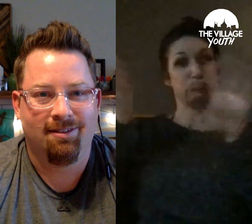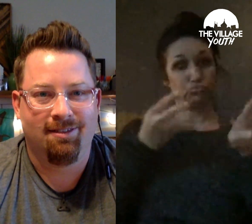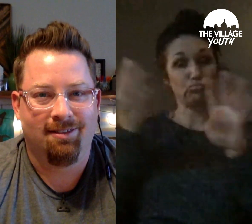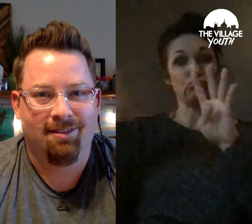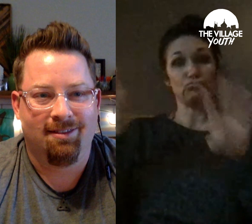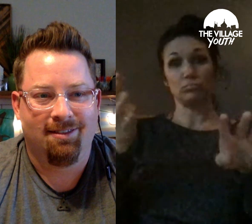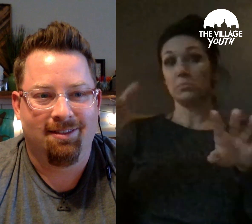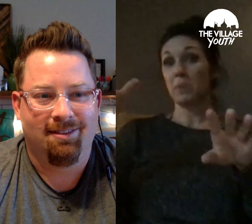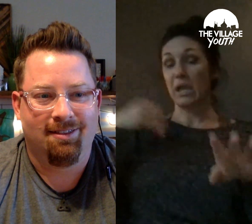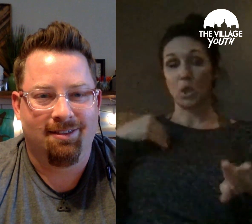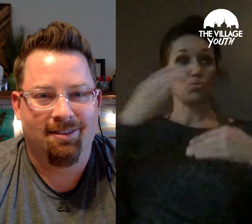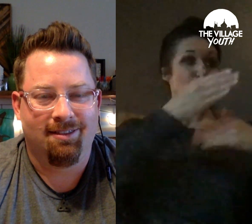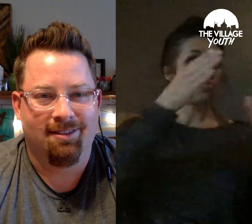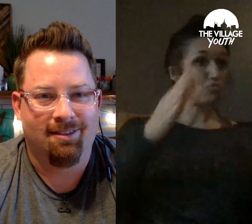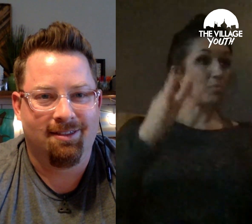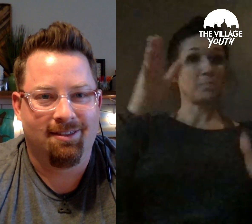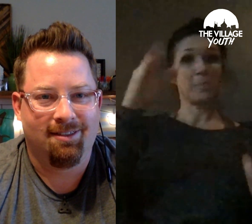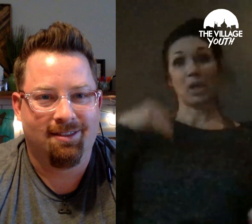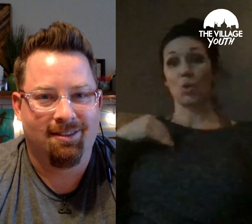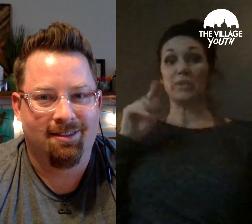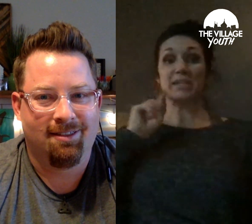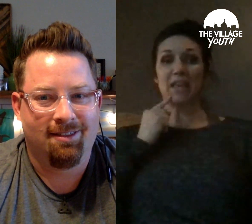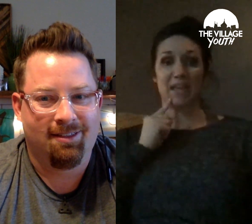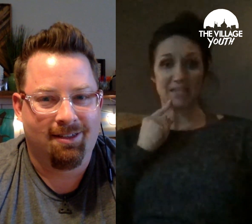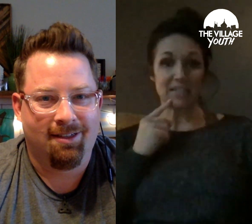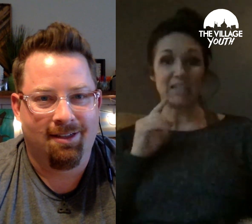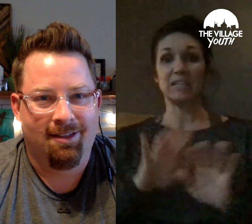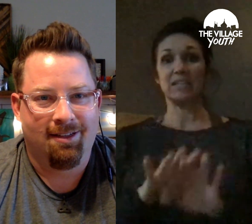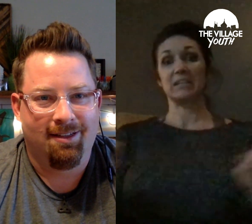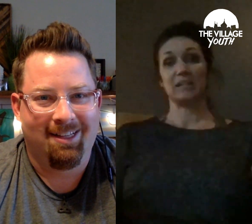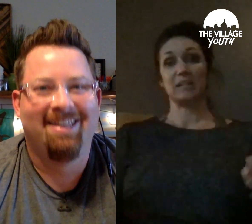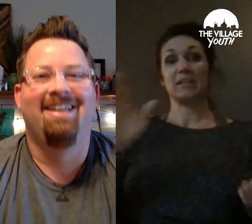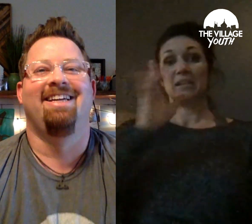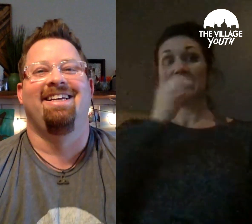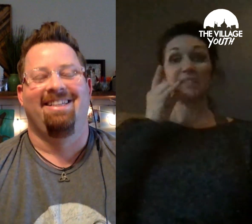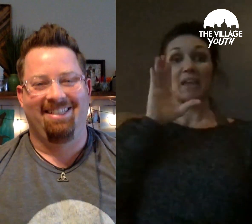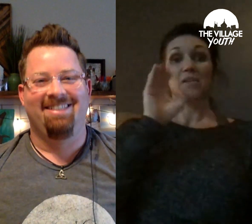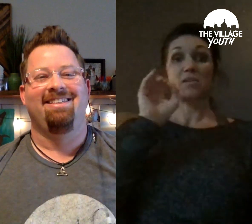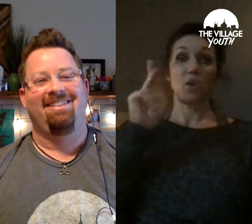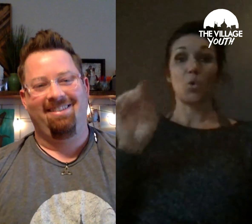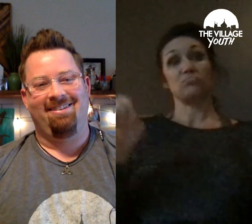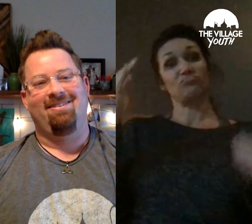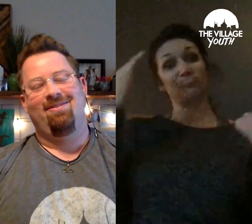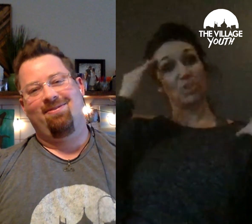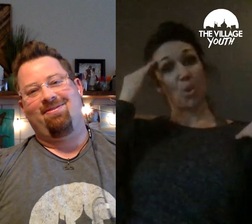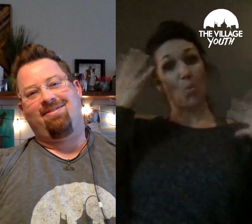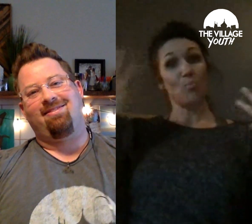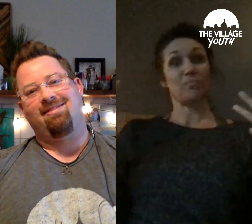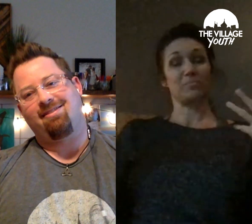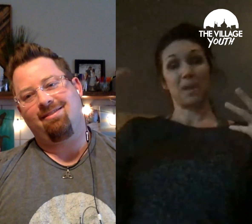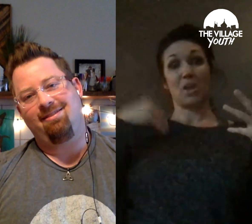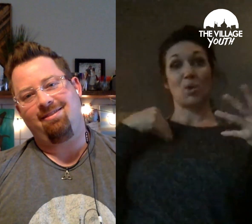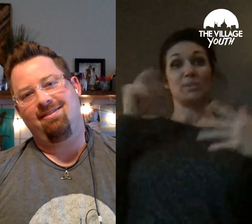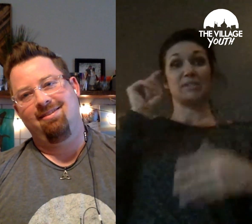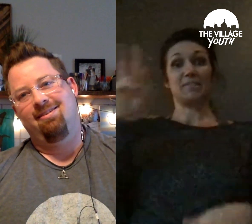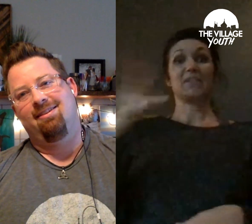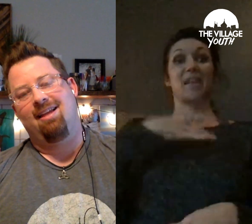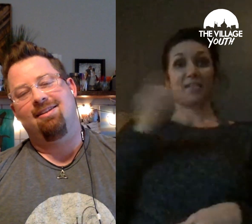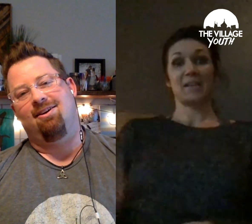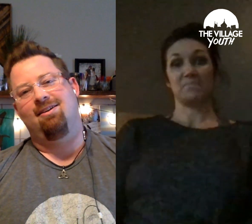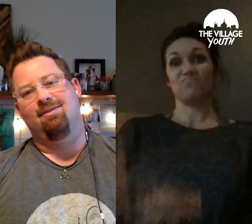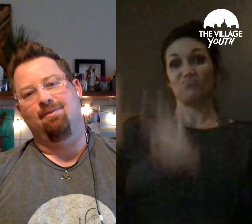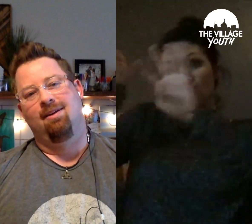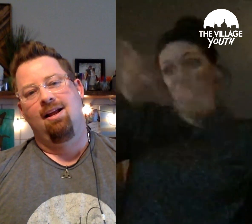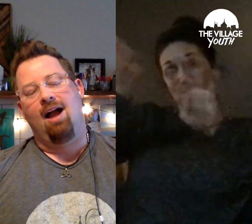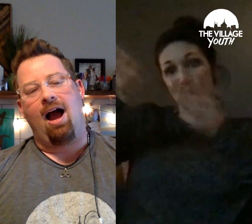popcorn, my own candy, my own Diet Coke, you know. on my own television. I like to stream it.